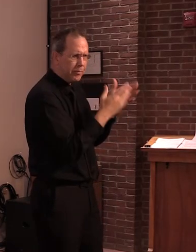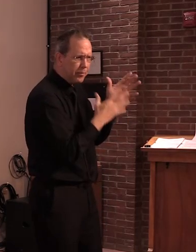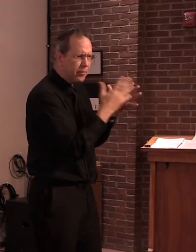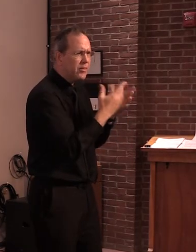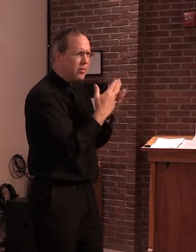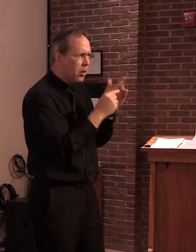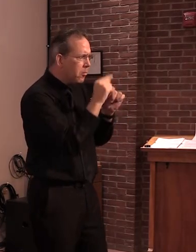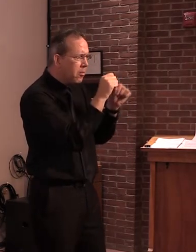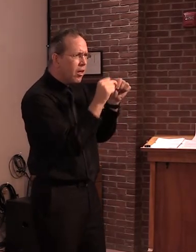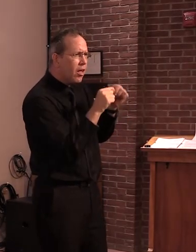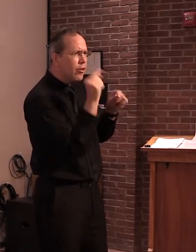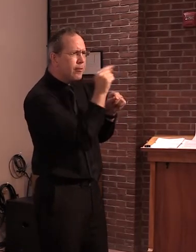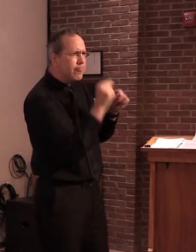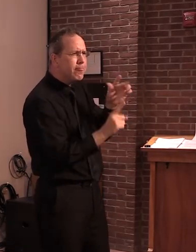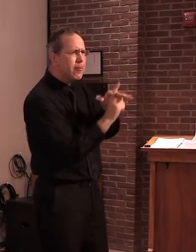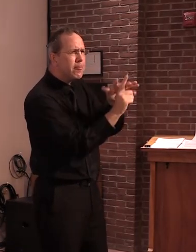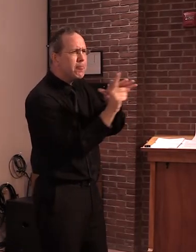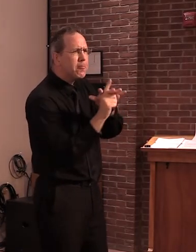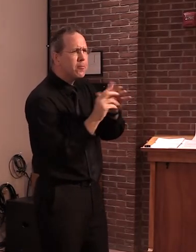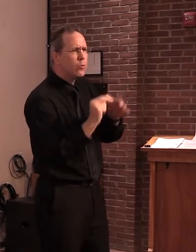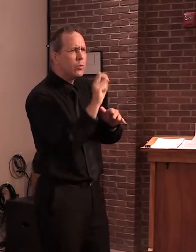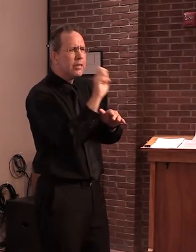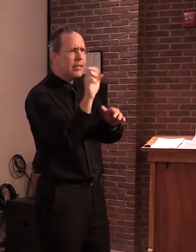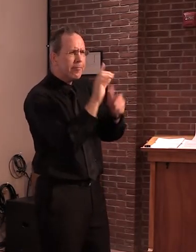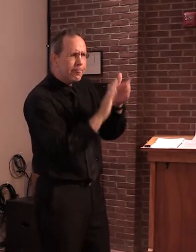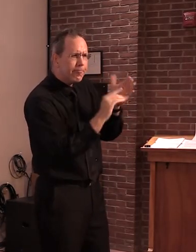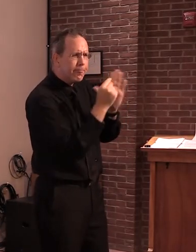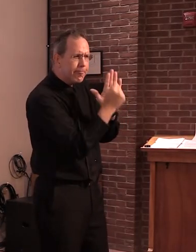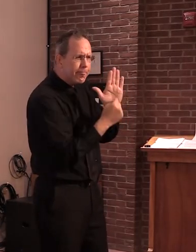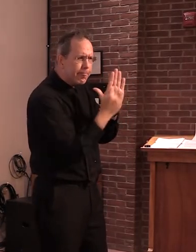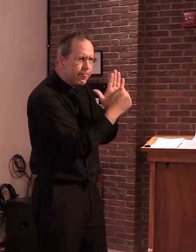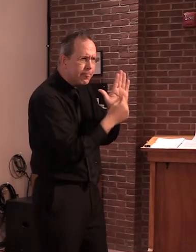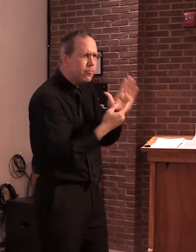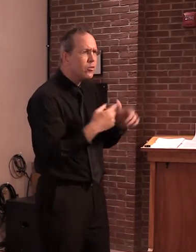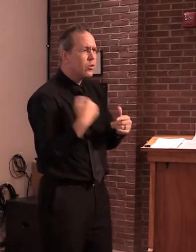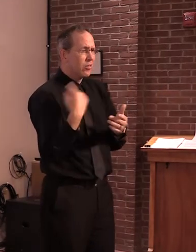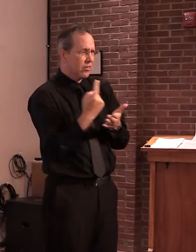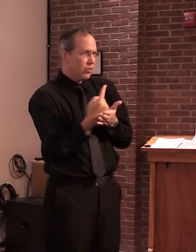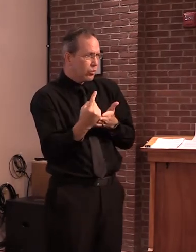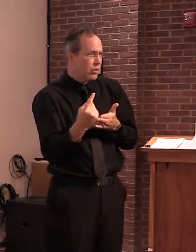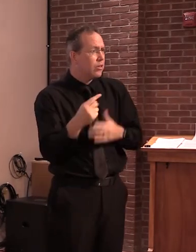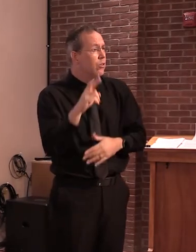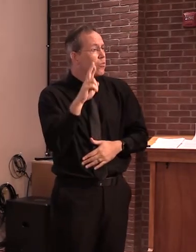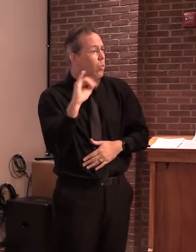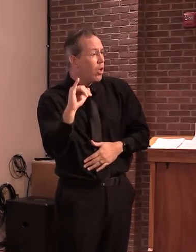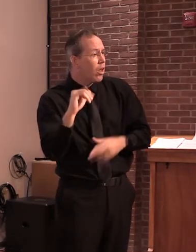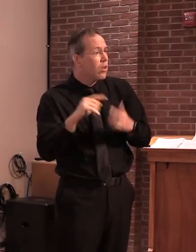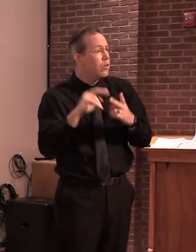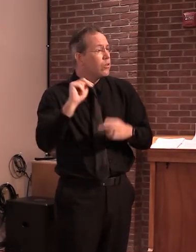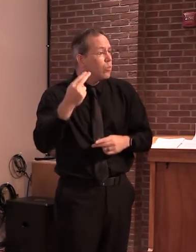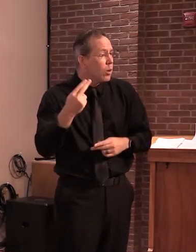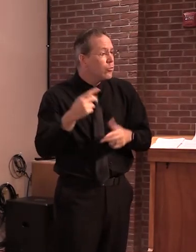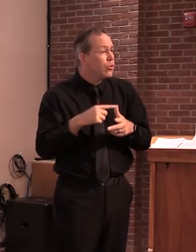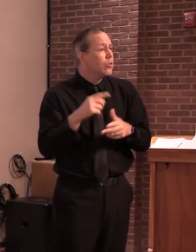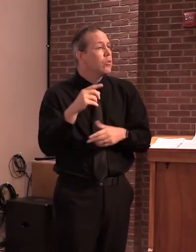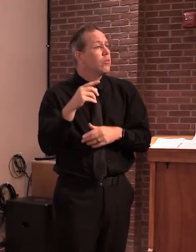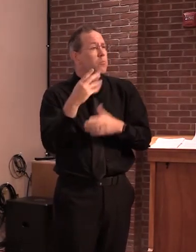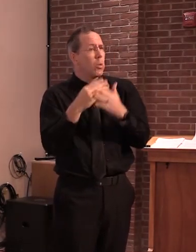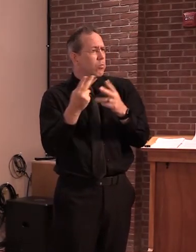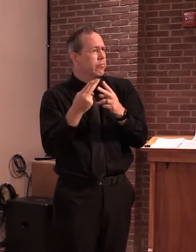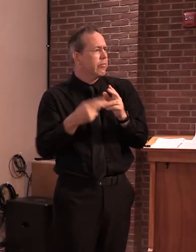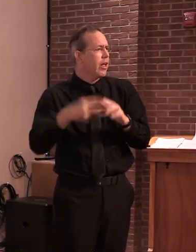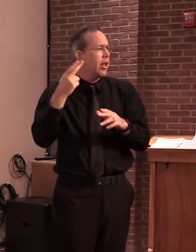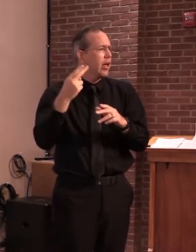our region. For example, this past week, Rhode Island and New Hampshire reported their highest daily case count since early